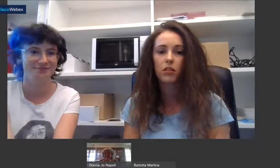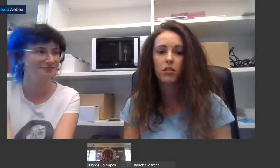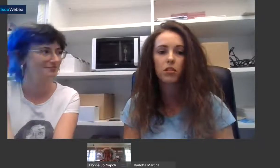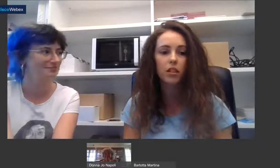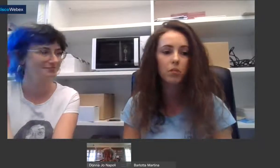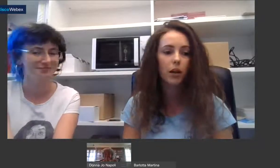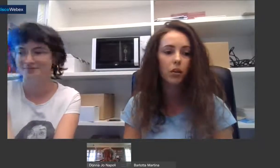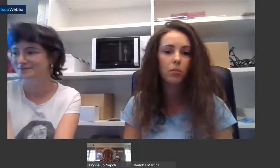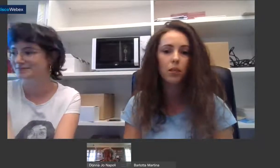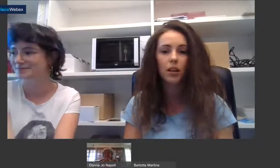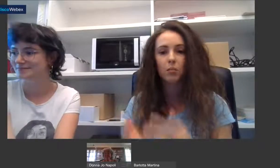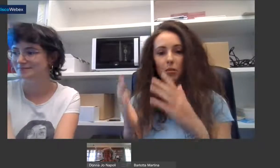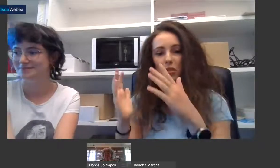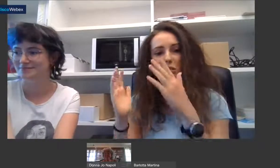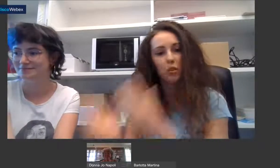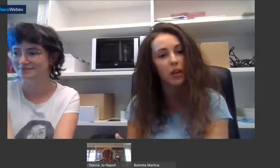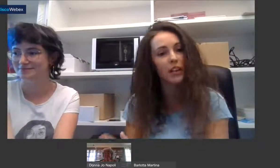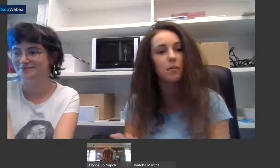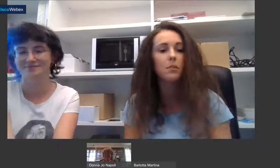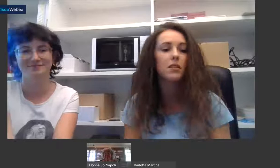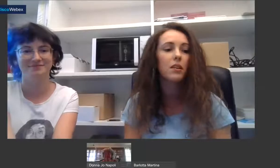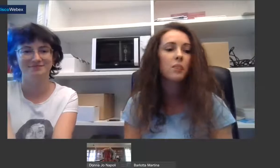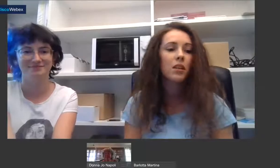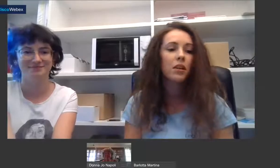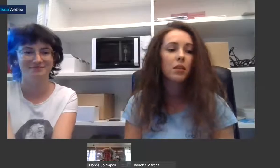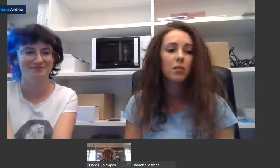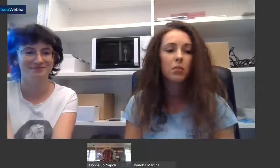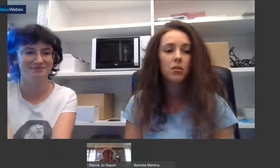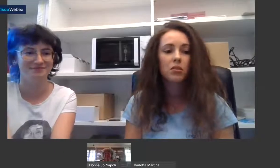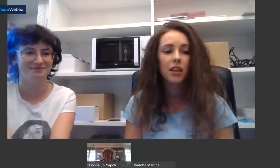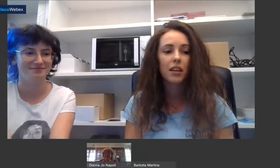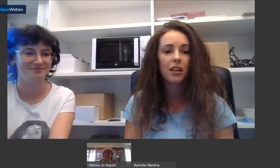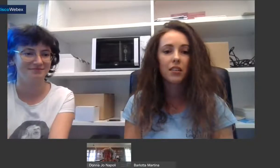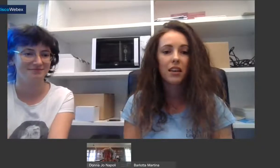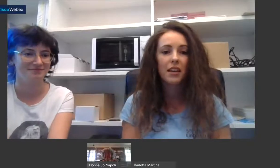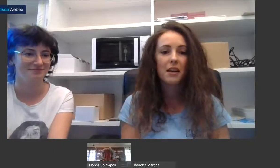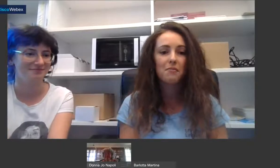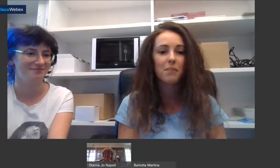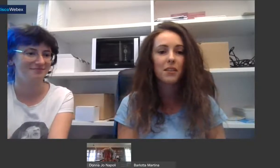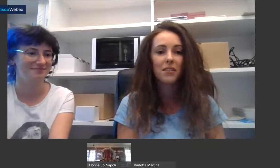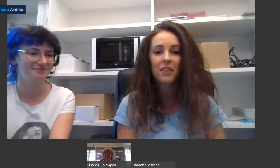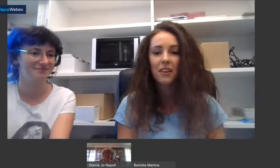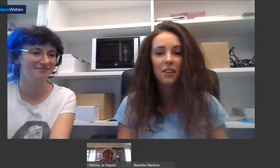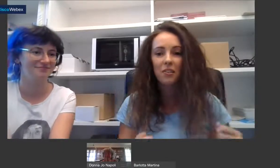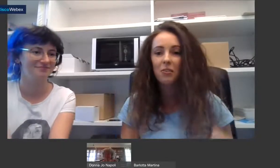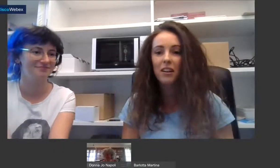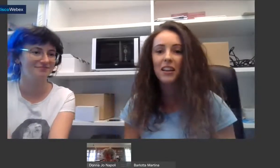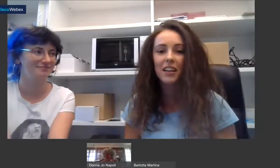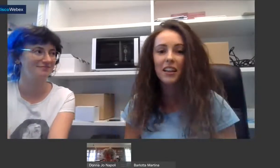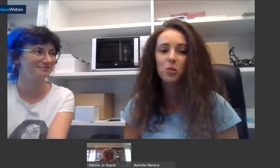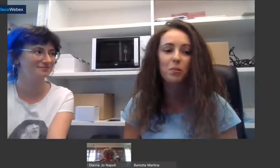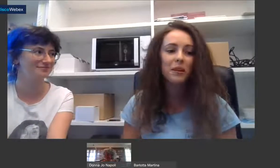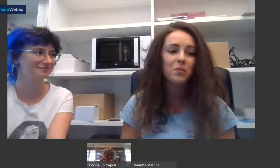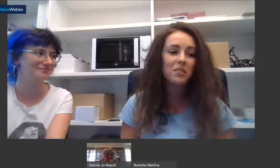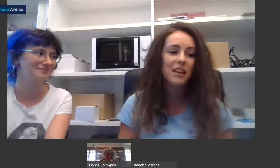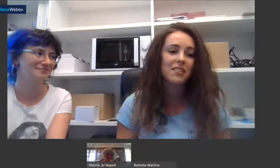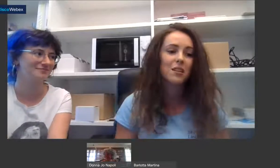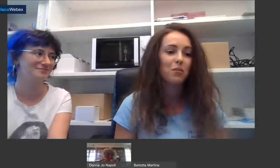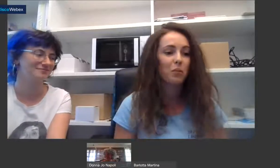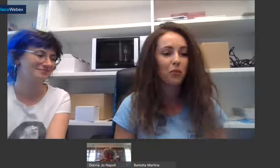Professor Dietmar and Professor Julia Krebs, because they have been really super enthusiastic from the